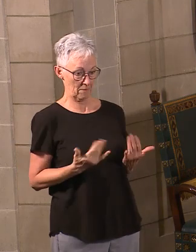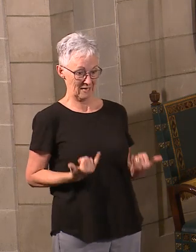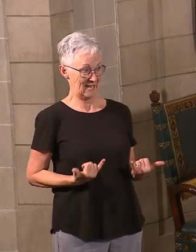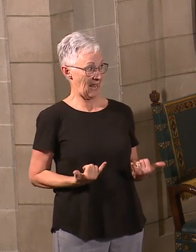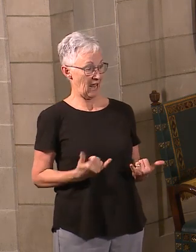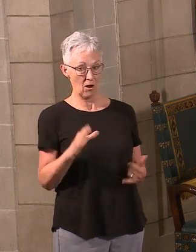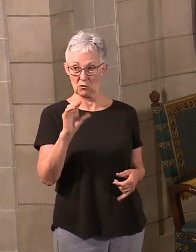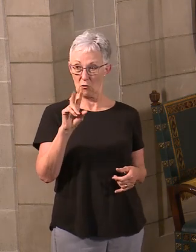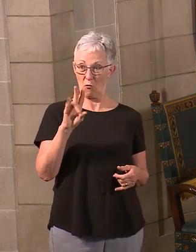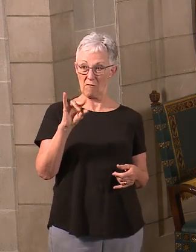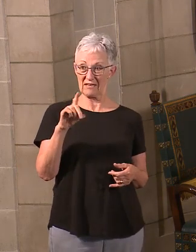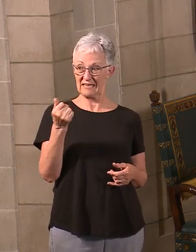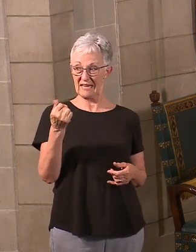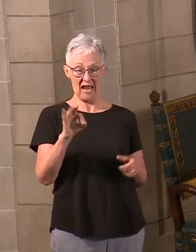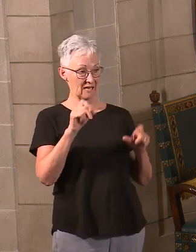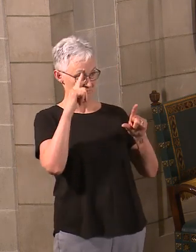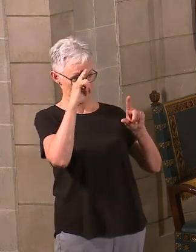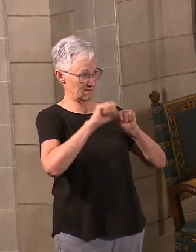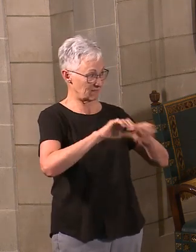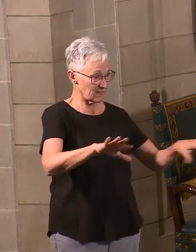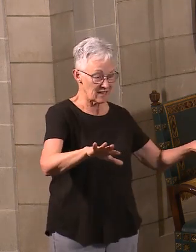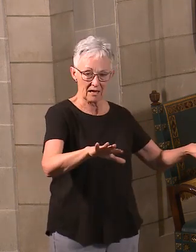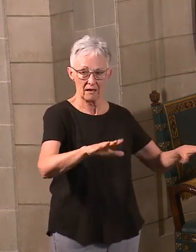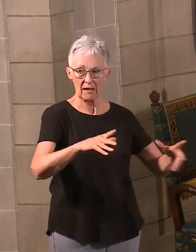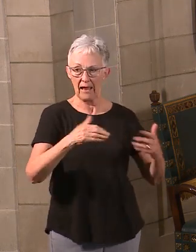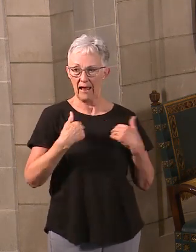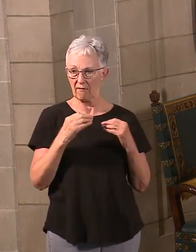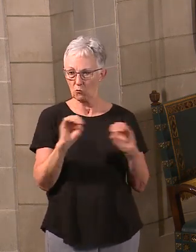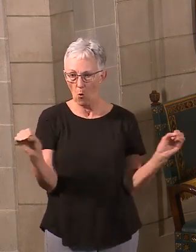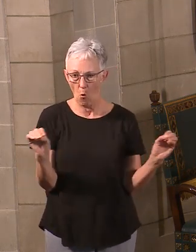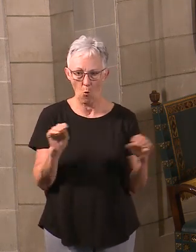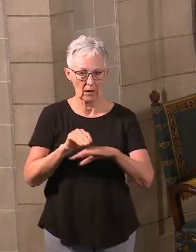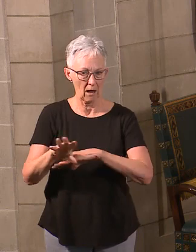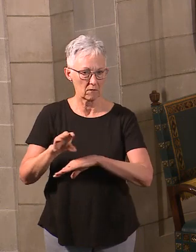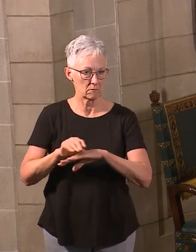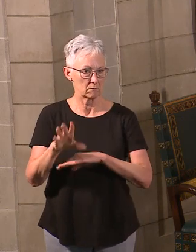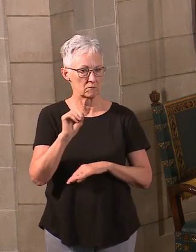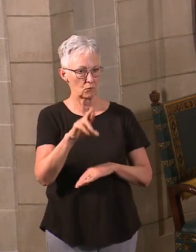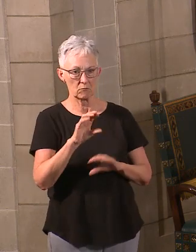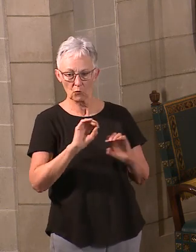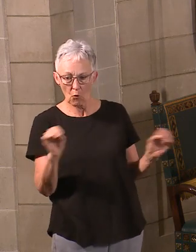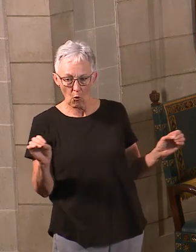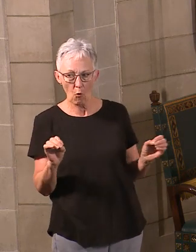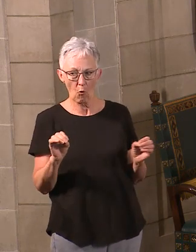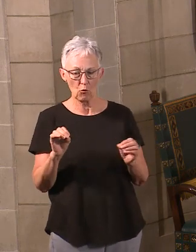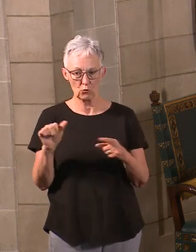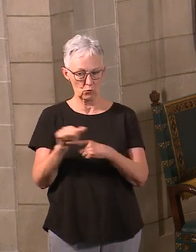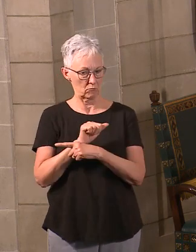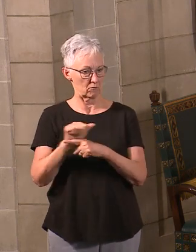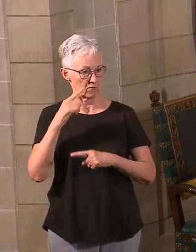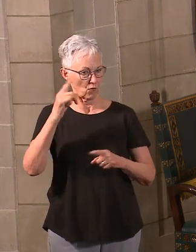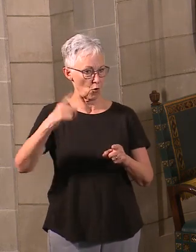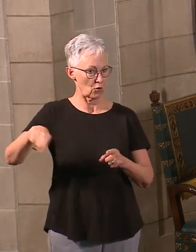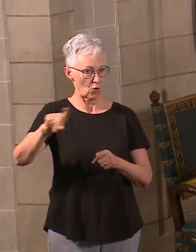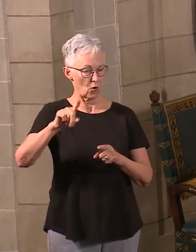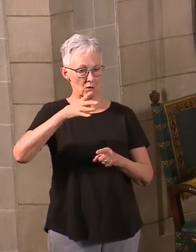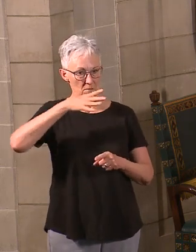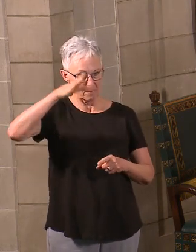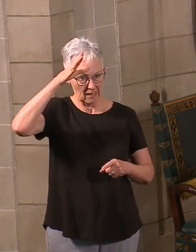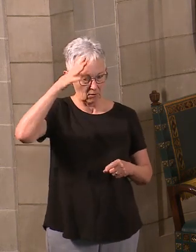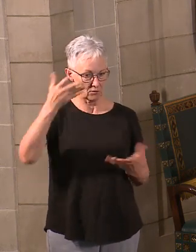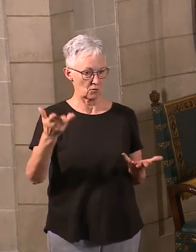requirements for drug treatment, counseling, or parent training, or they may face delays in that treatment. School and child care center closures